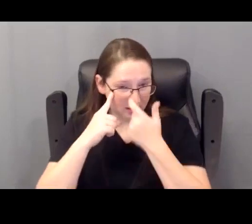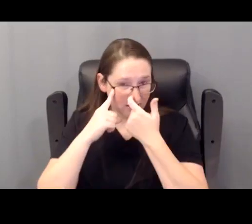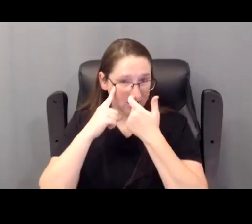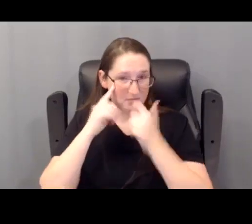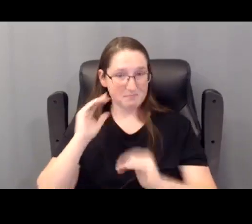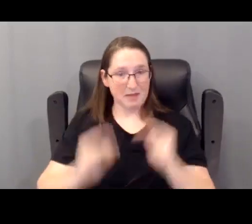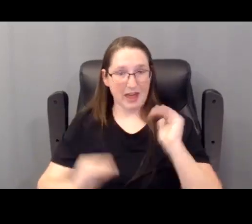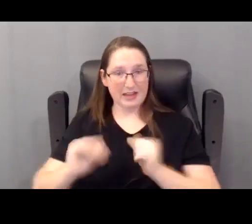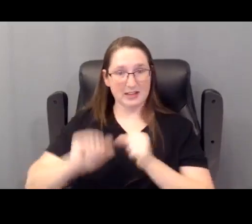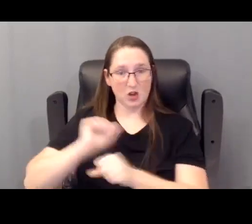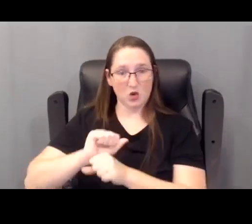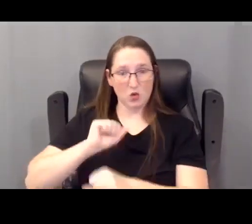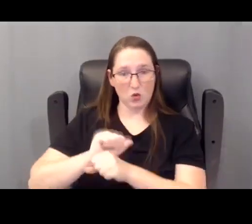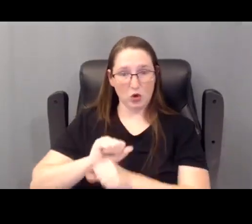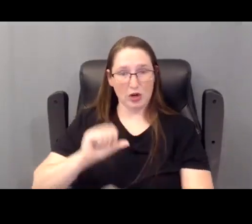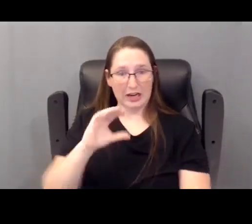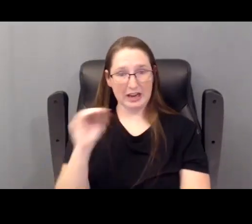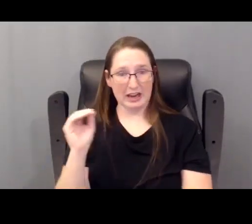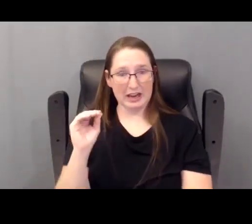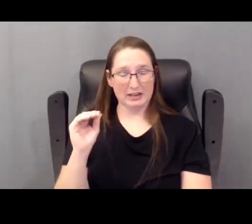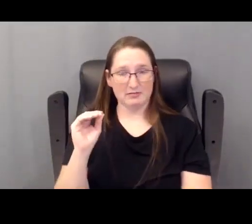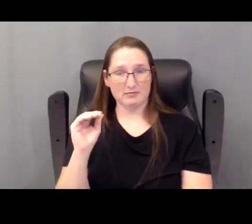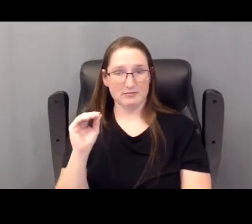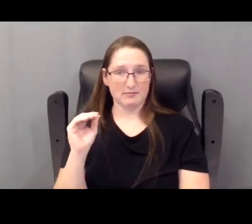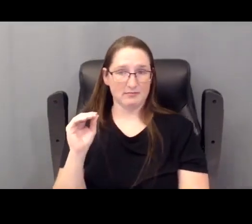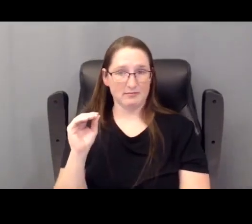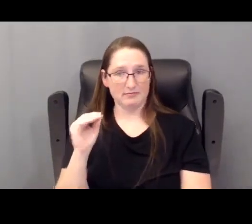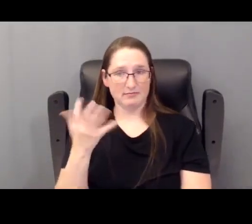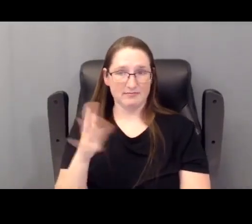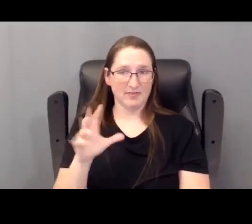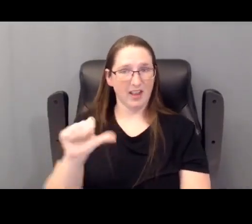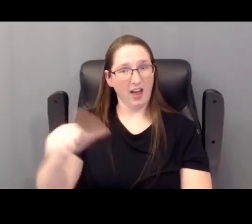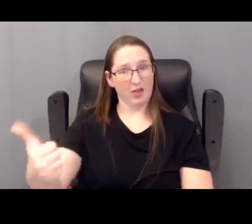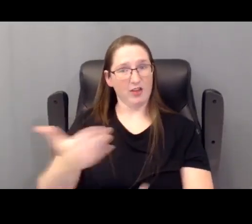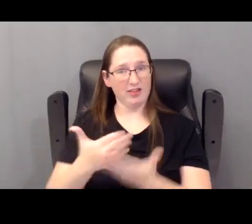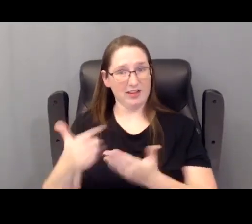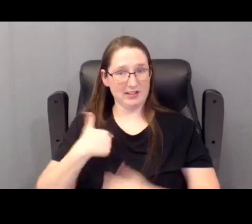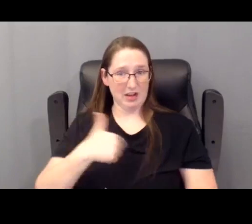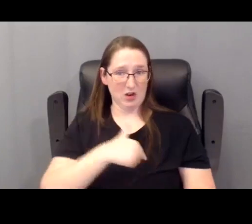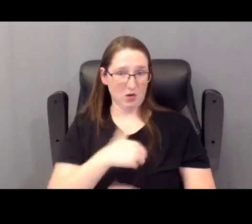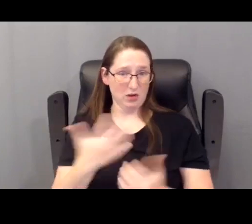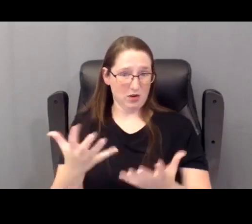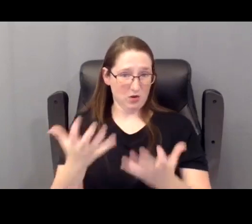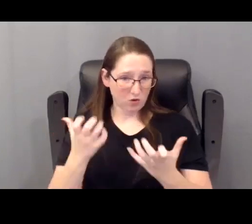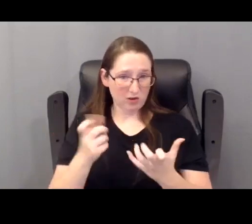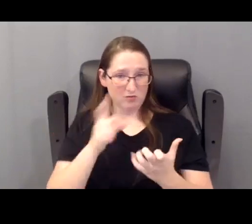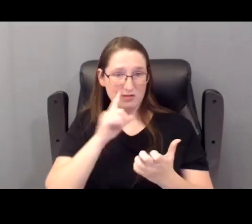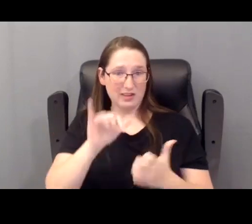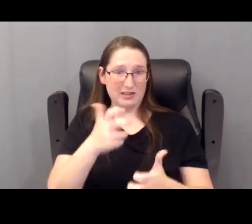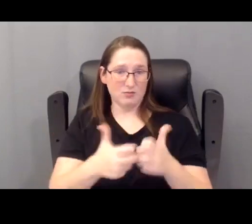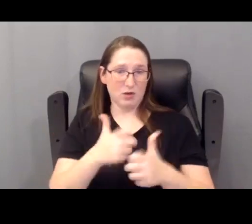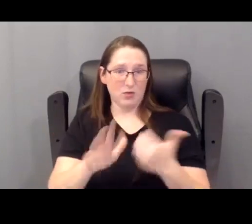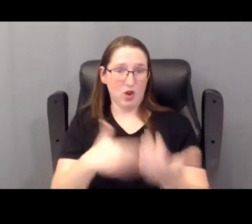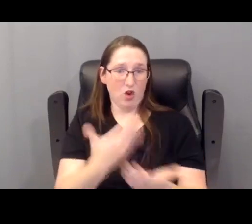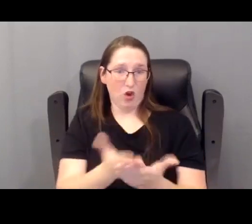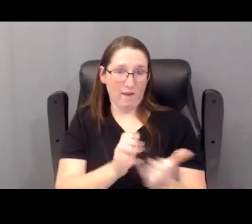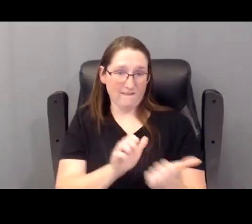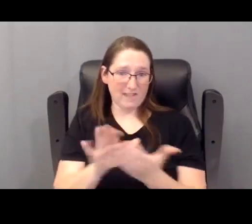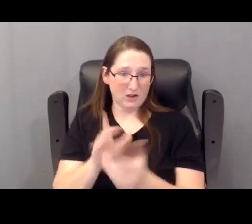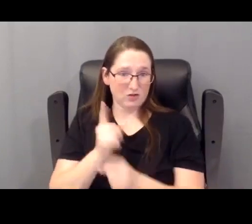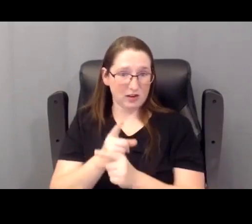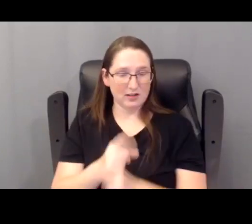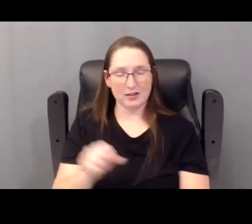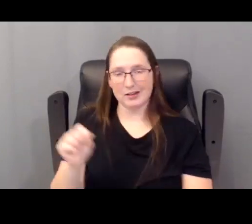balancing work and kind of other things that we want to do is a problem we all face, right?